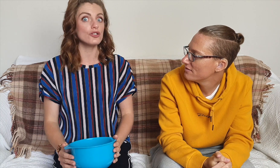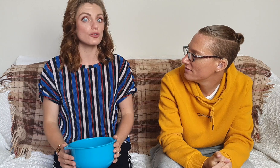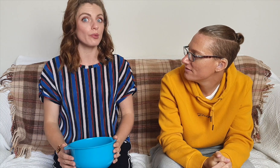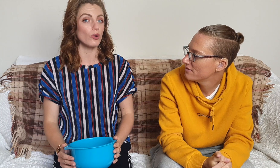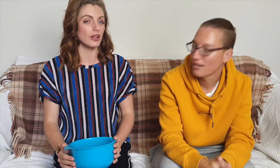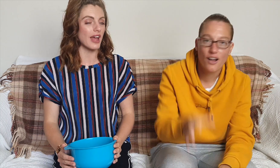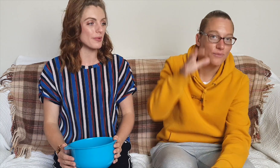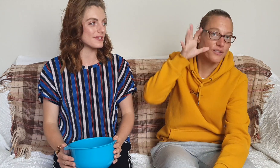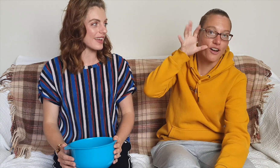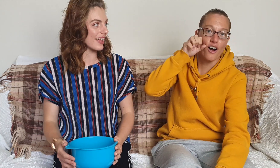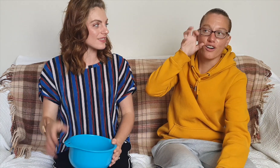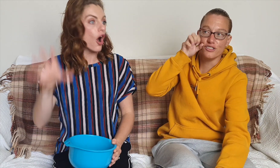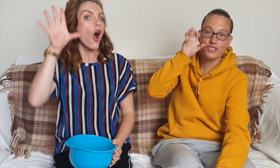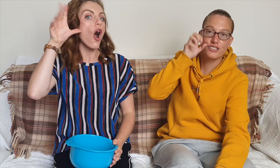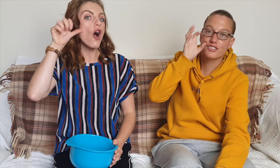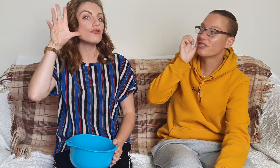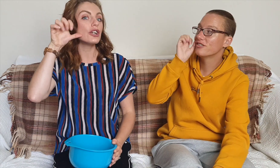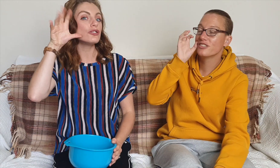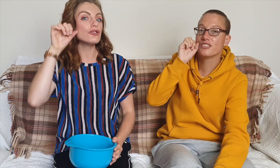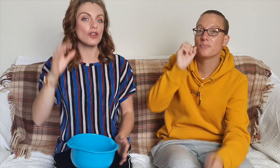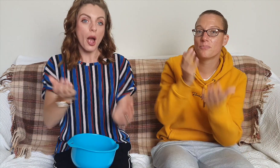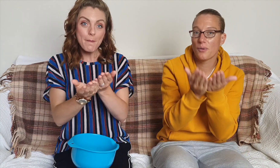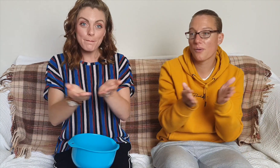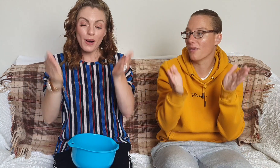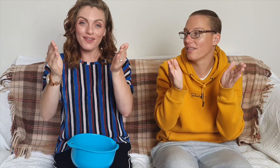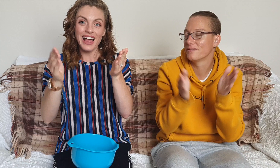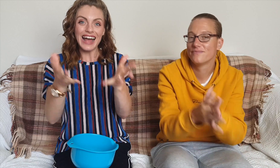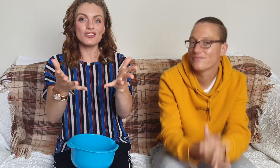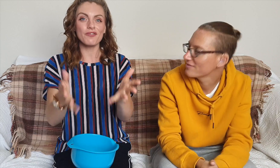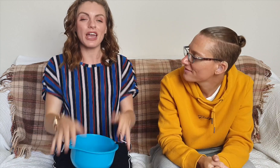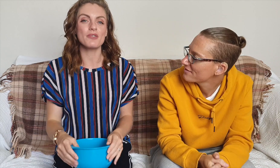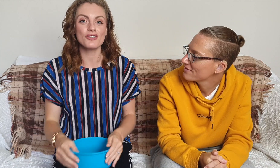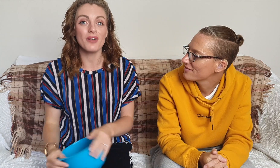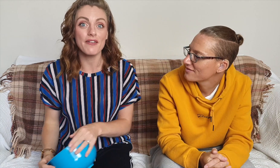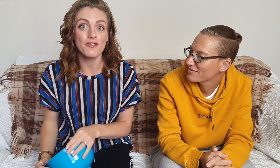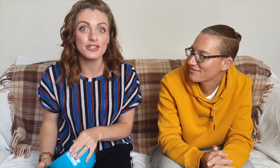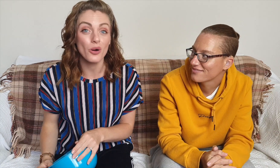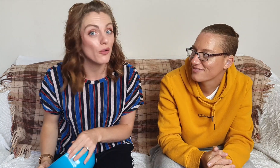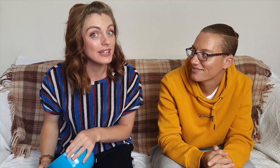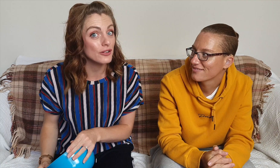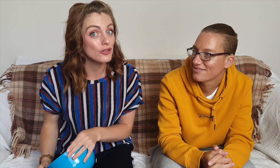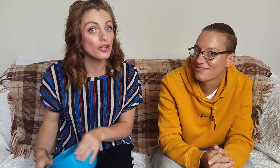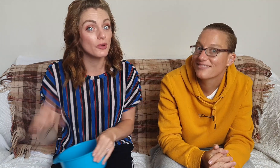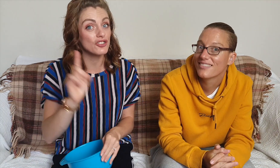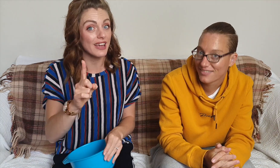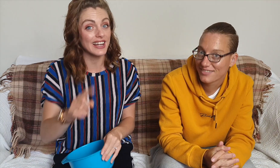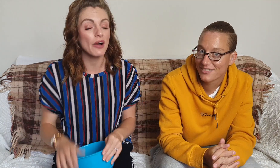orange ball, and how we would sign that. Orange ball. And don't forget, we do have a video already on YouTube. You can check that out with